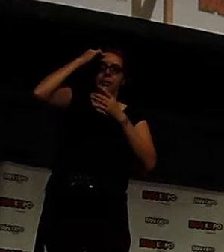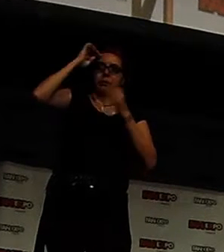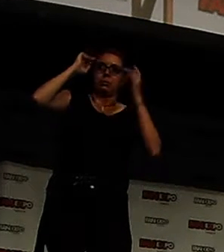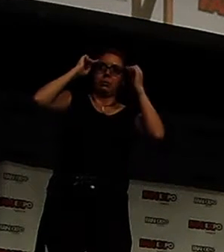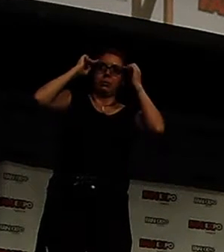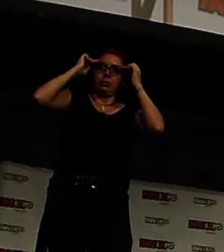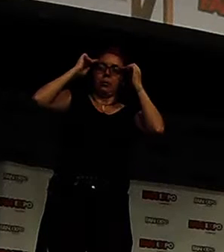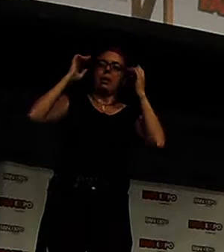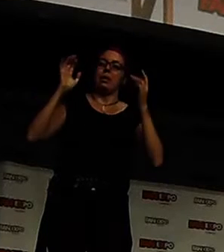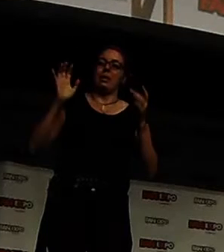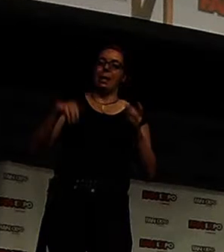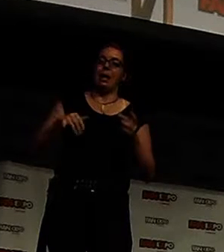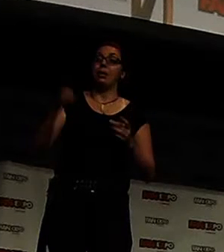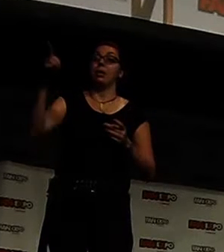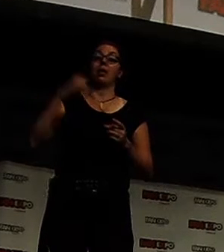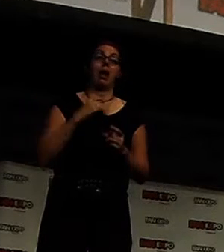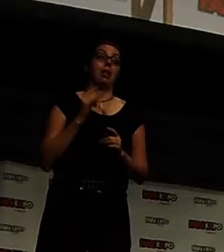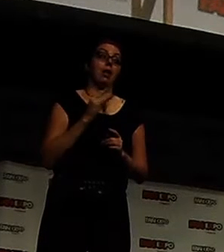Thank you.